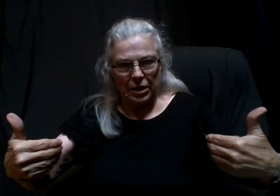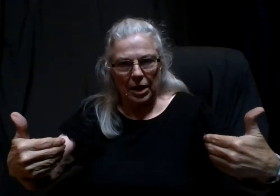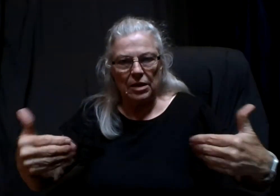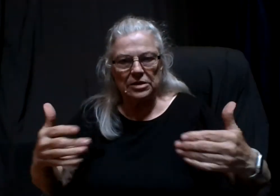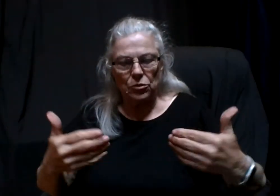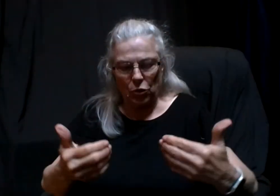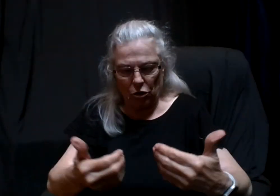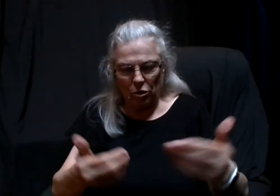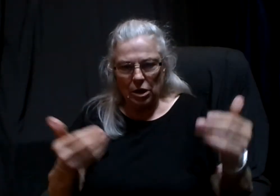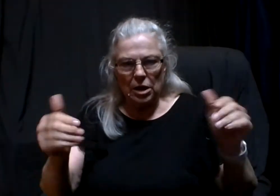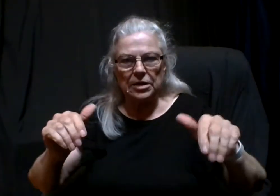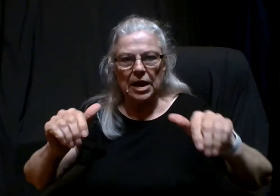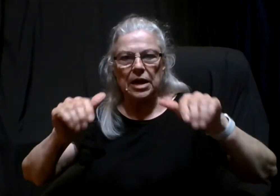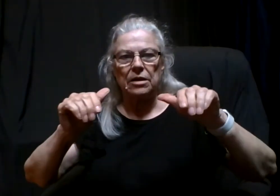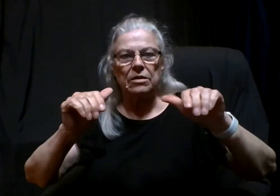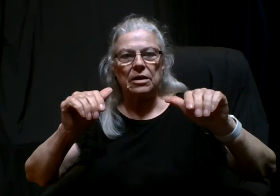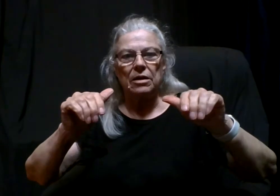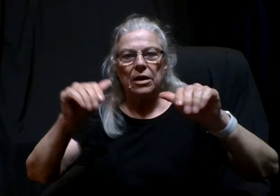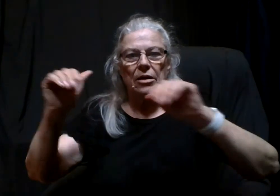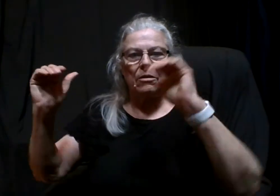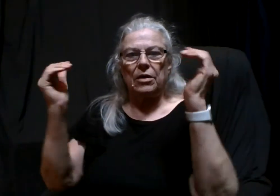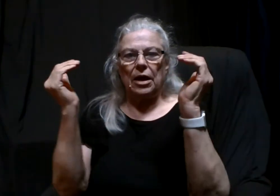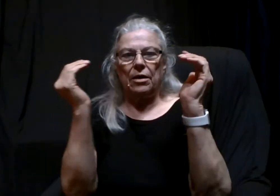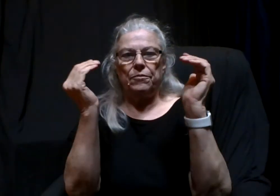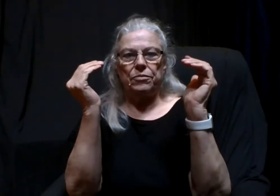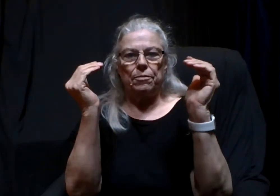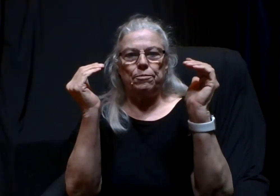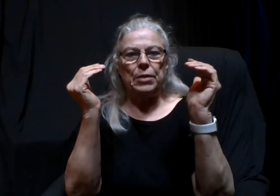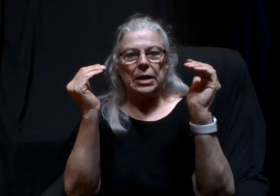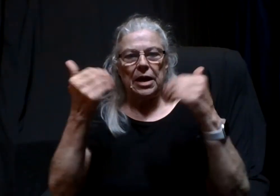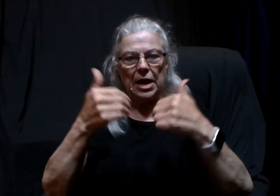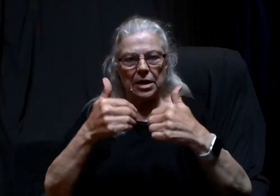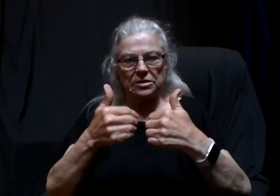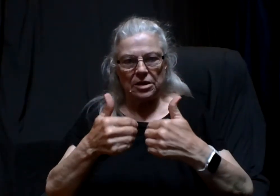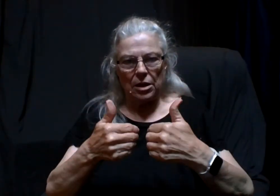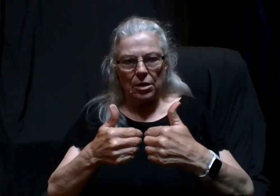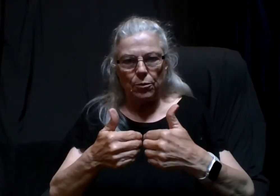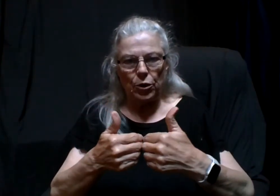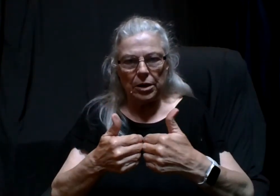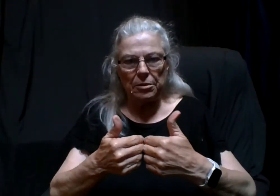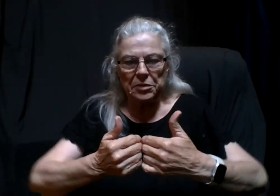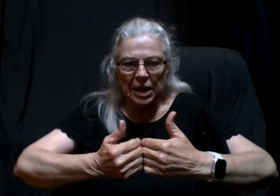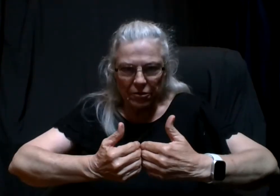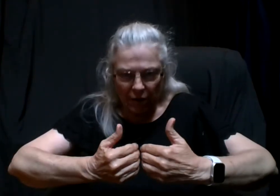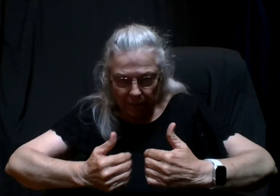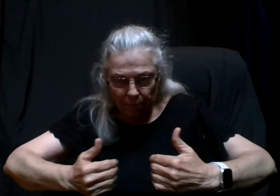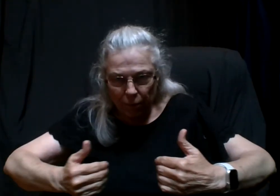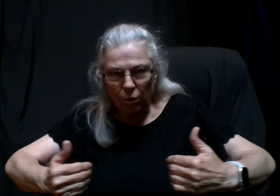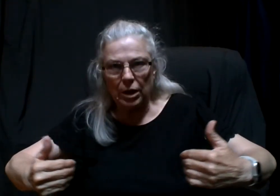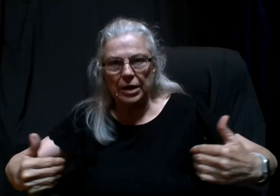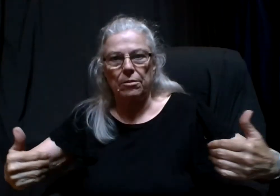And that's where you're taking the bent hands, putting them together, and pulling them